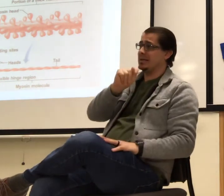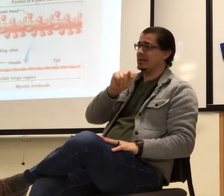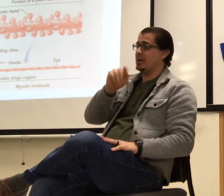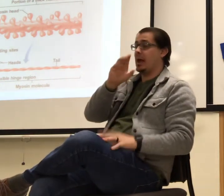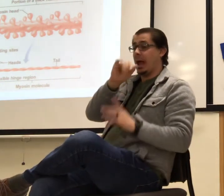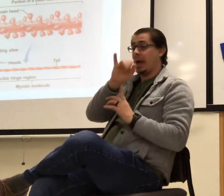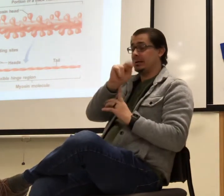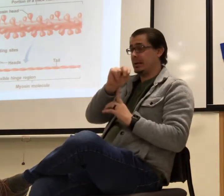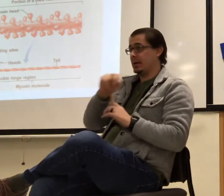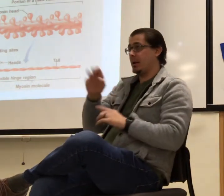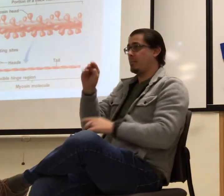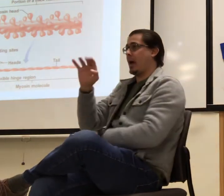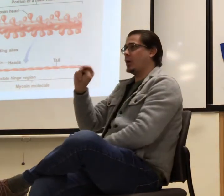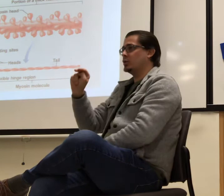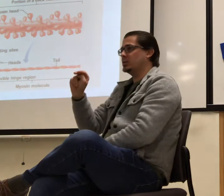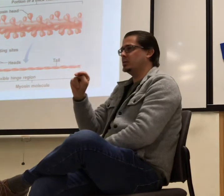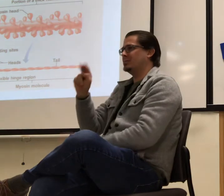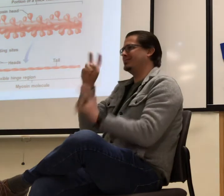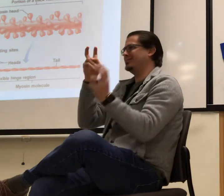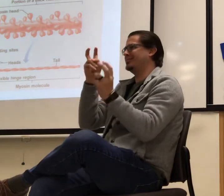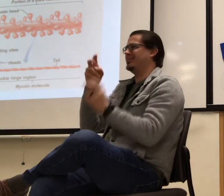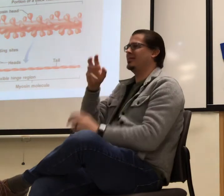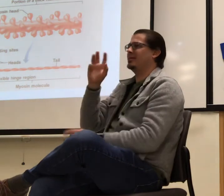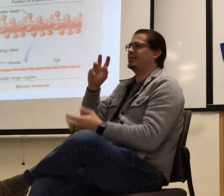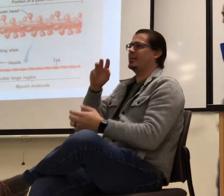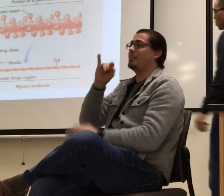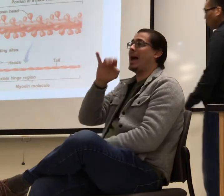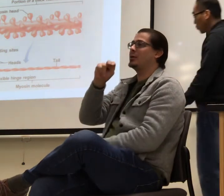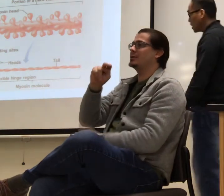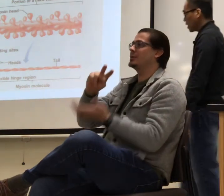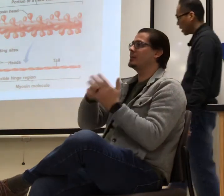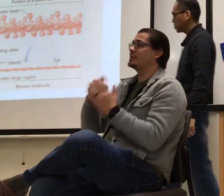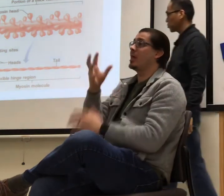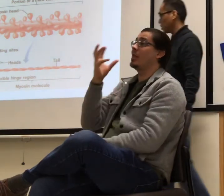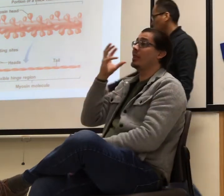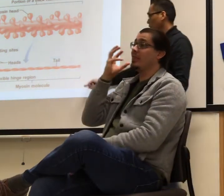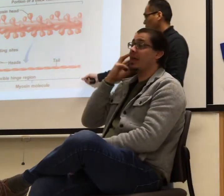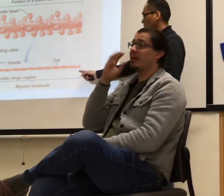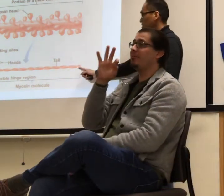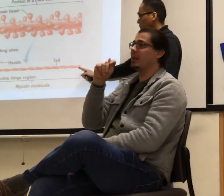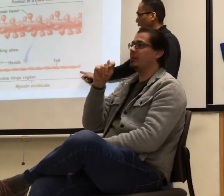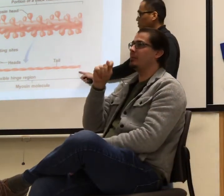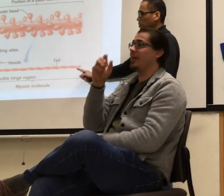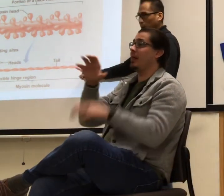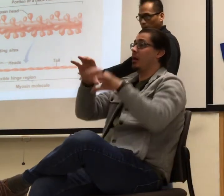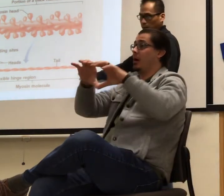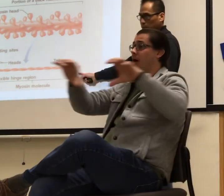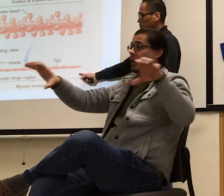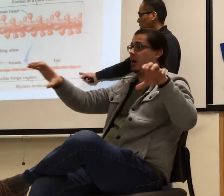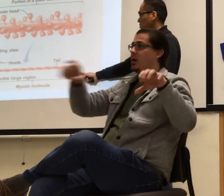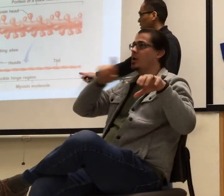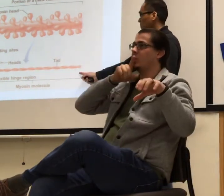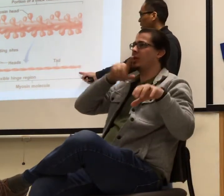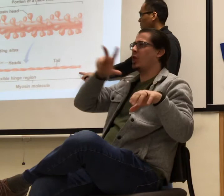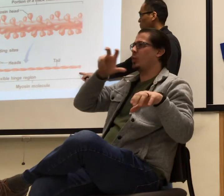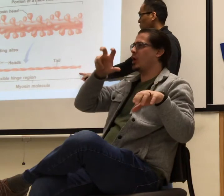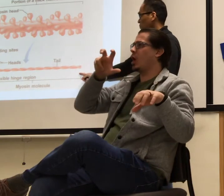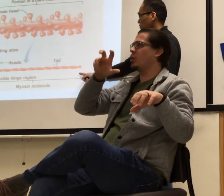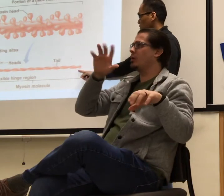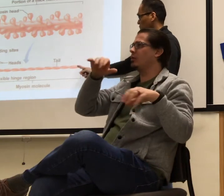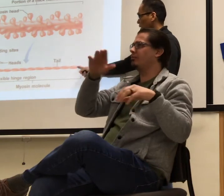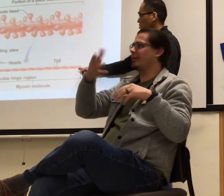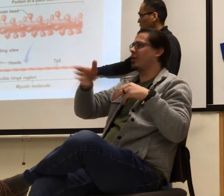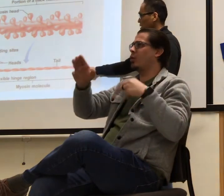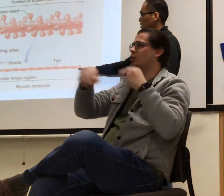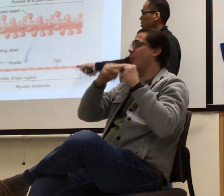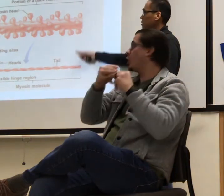because it refers to the thick filament. But the thick filament is actually 300 of these myosin molecules pictured at the bottom.